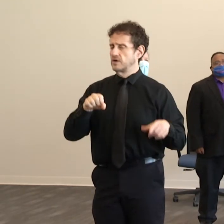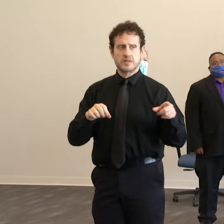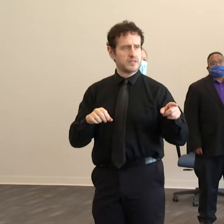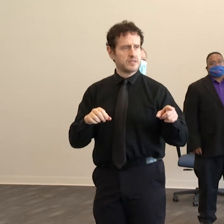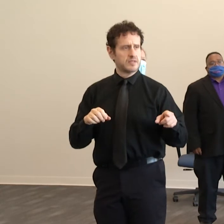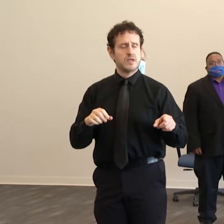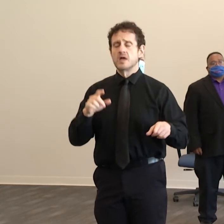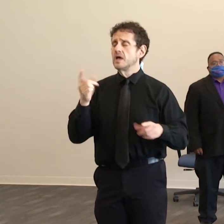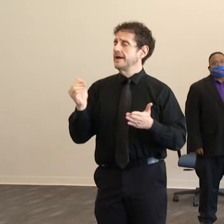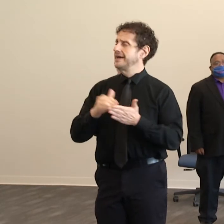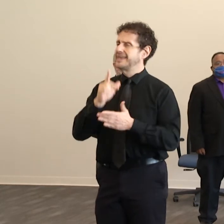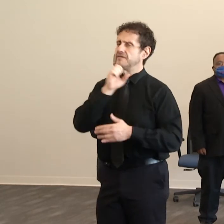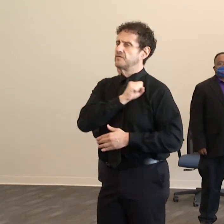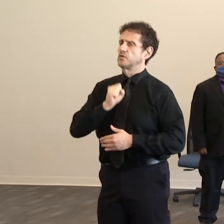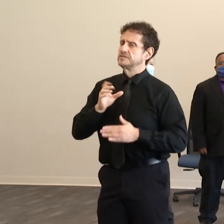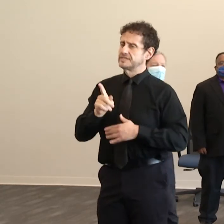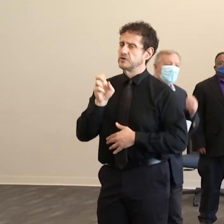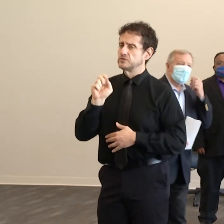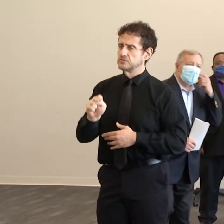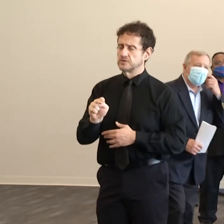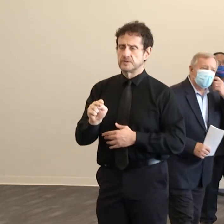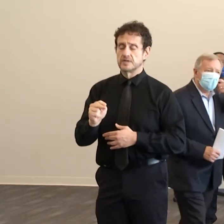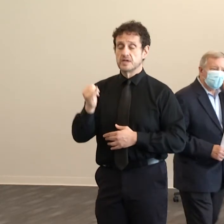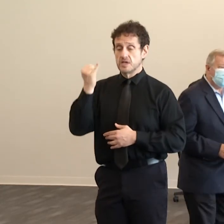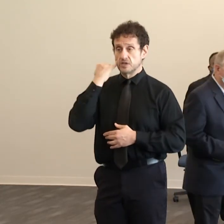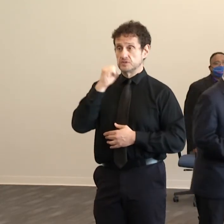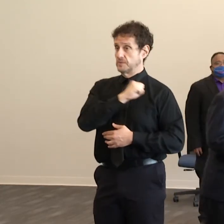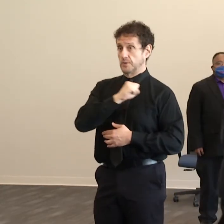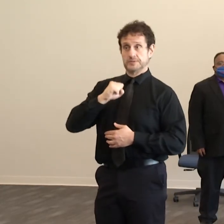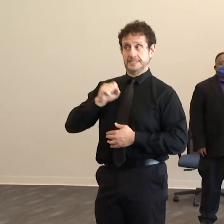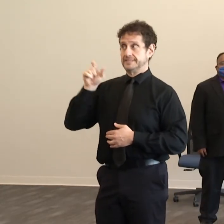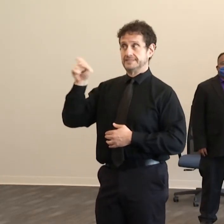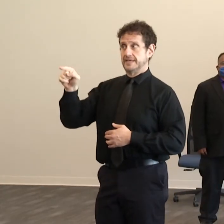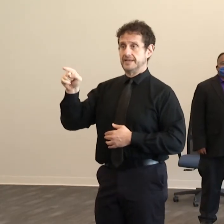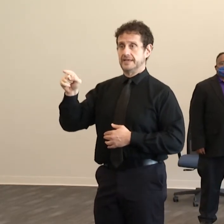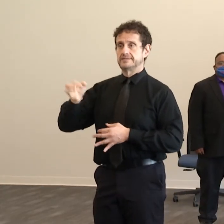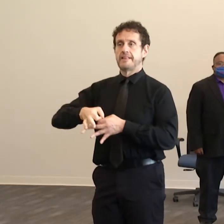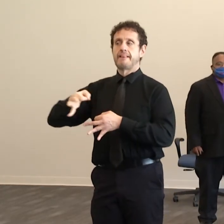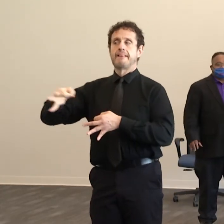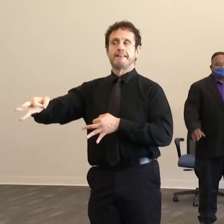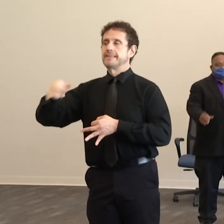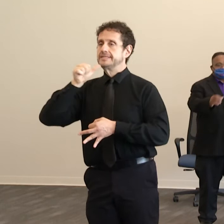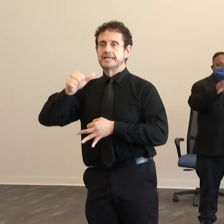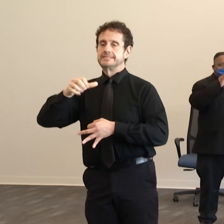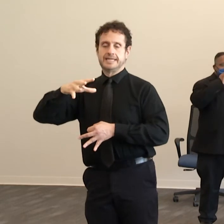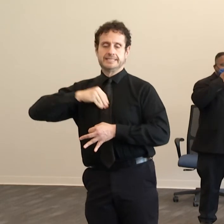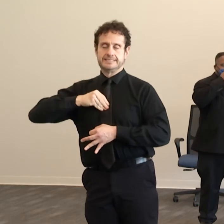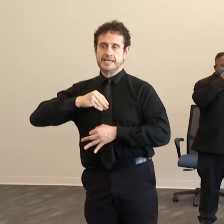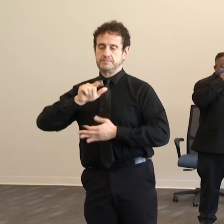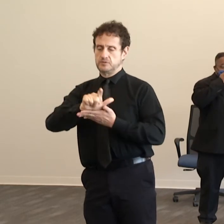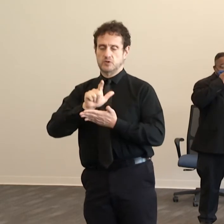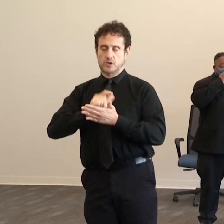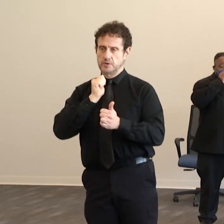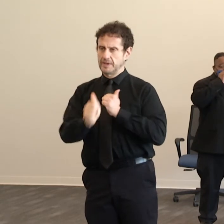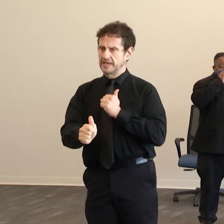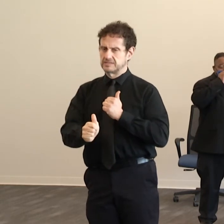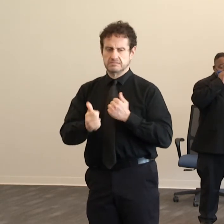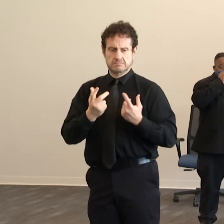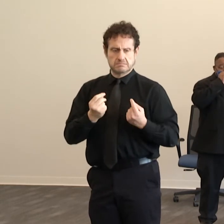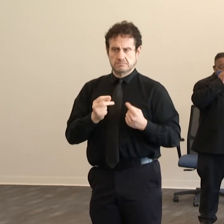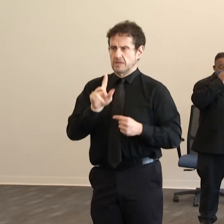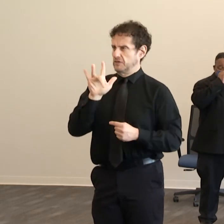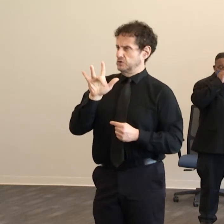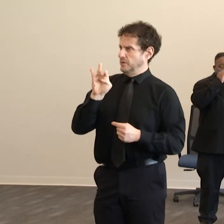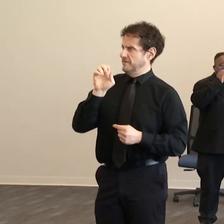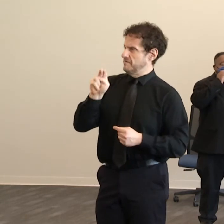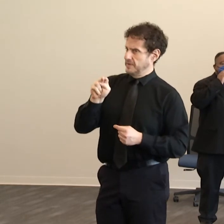Senator Durbin, what happens if the Senate doesn't take up the bill the House passed? Where do you stand? There's $25 billion on the